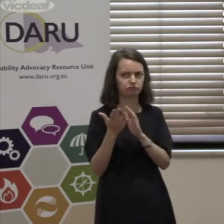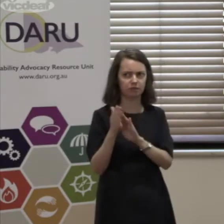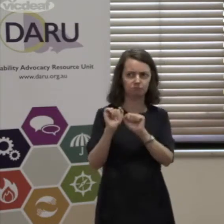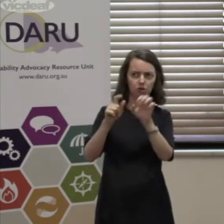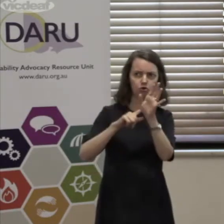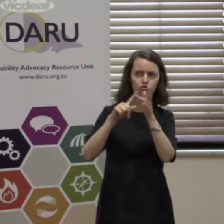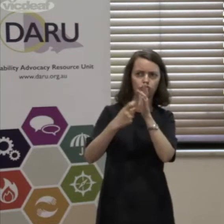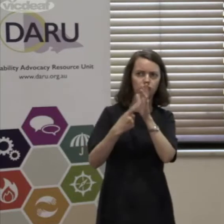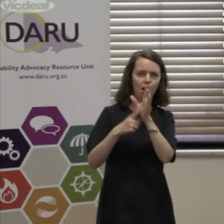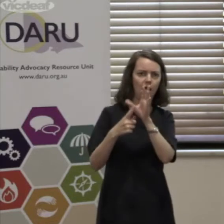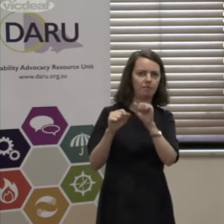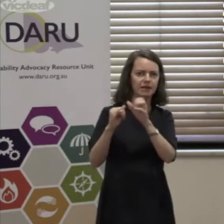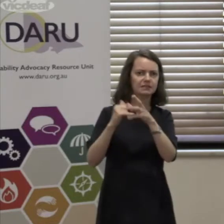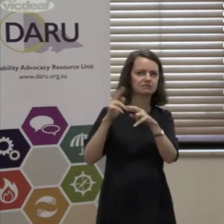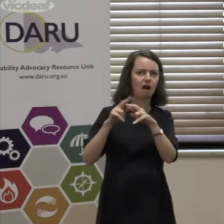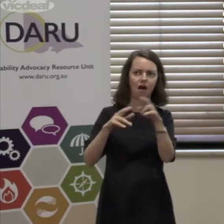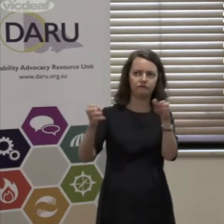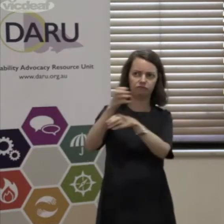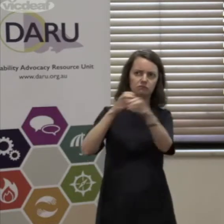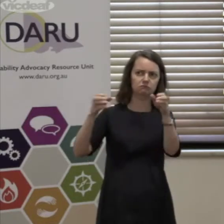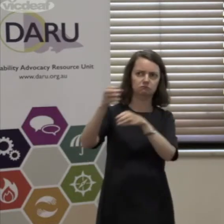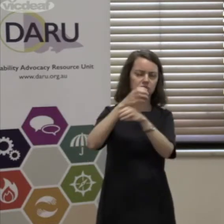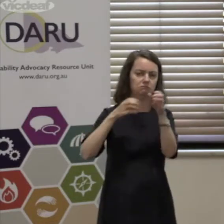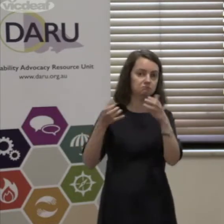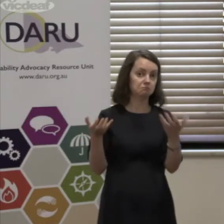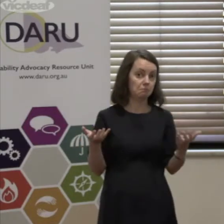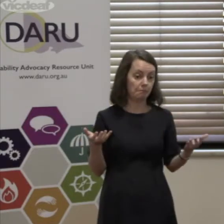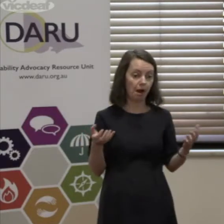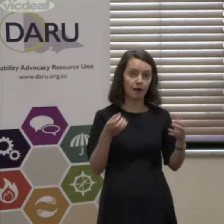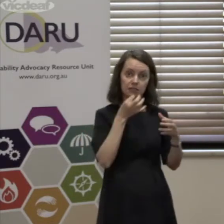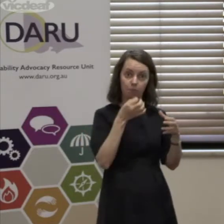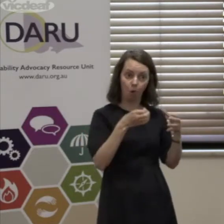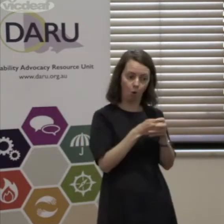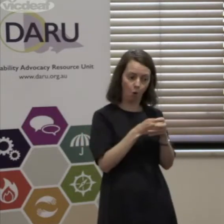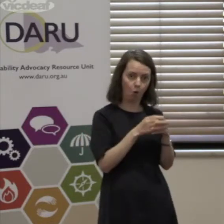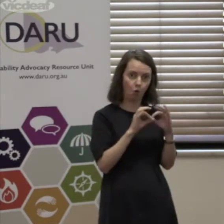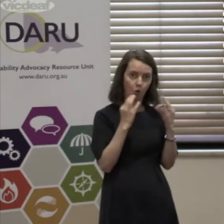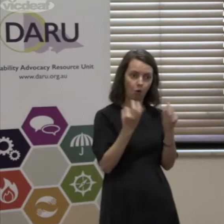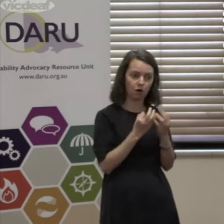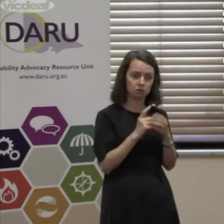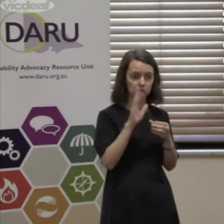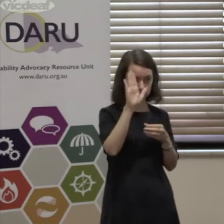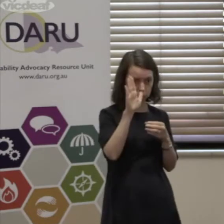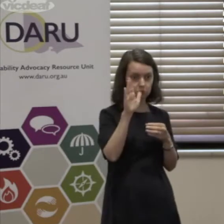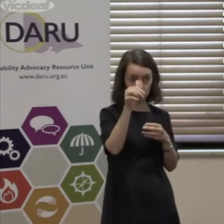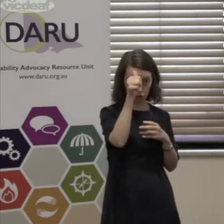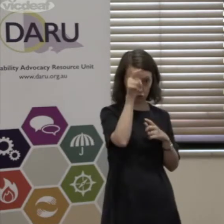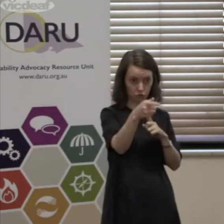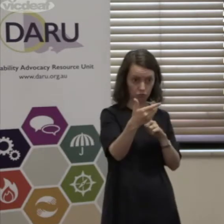anything else. But certainly I would think that that could be a competitive advantage to a advocacy agency where you tend to